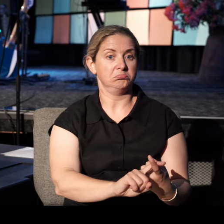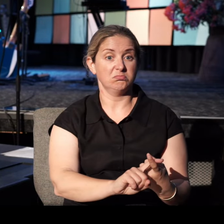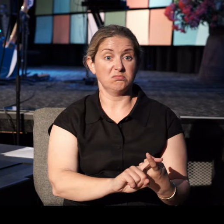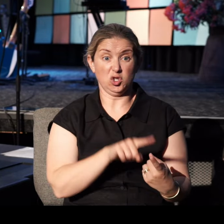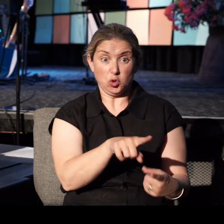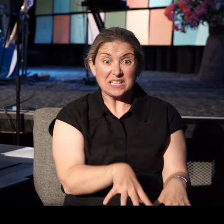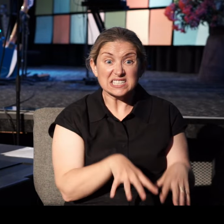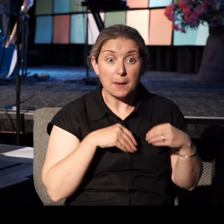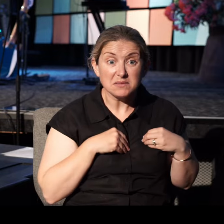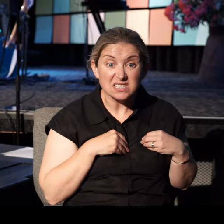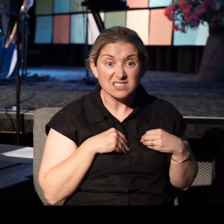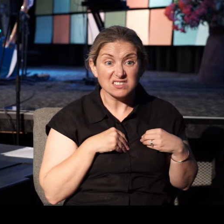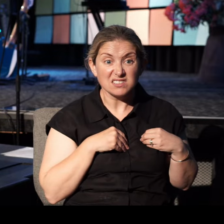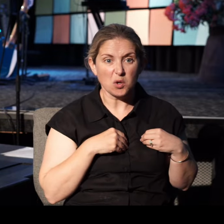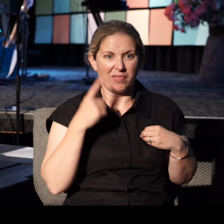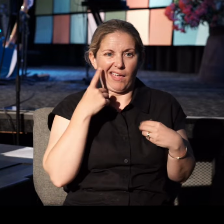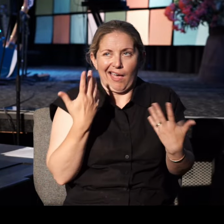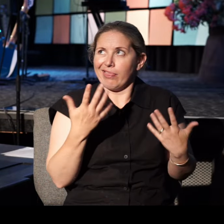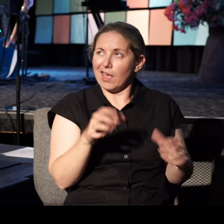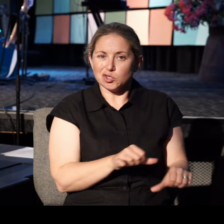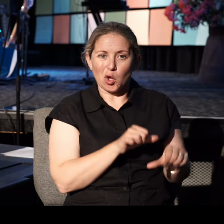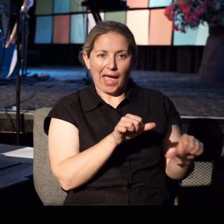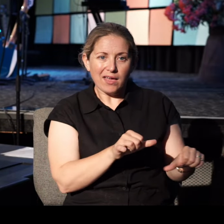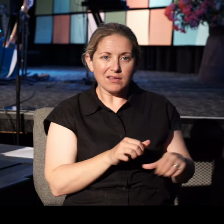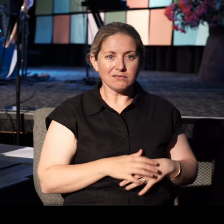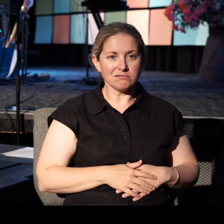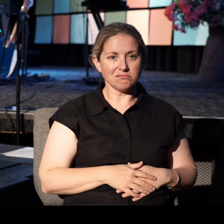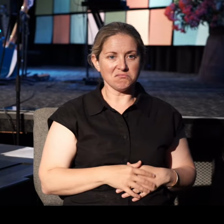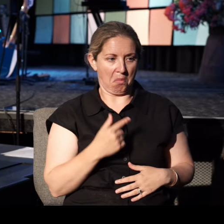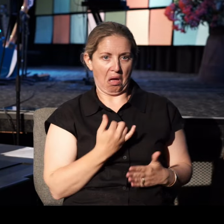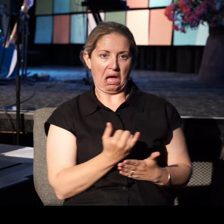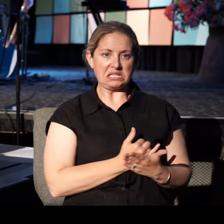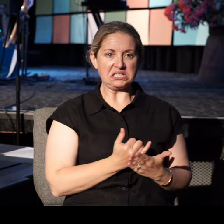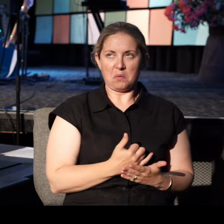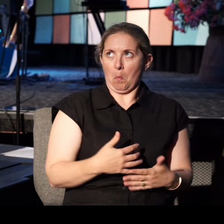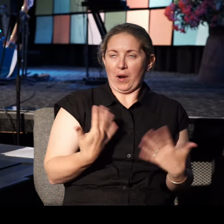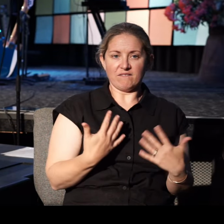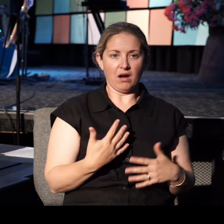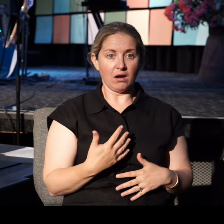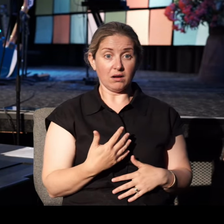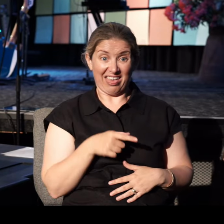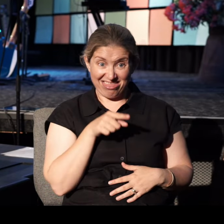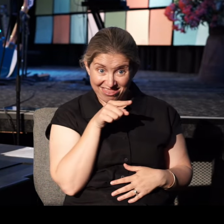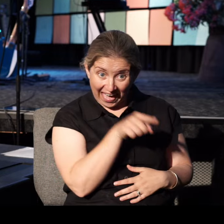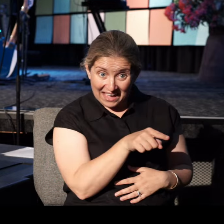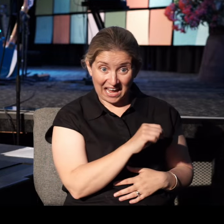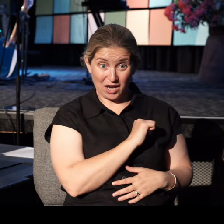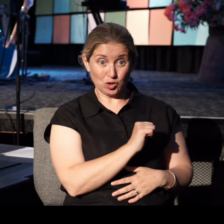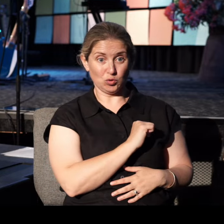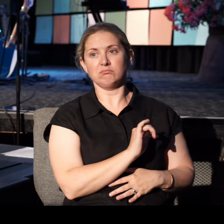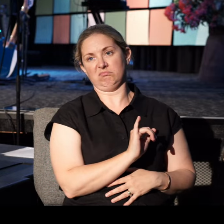it? So you now no longer grieve over it. Are you in that place? That's the